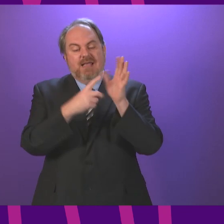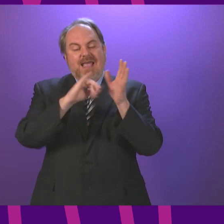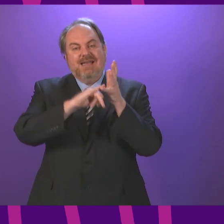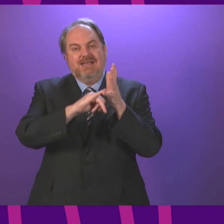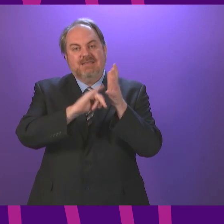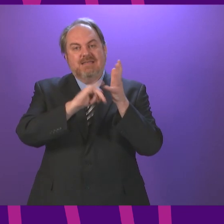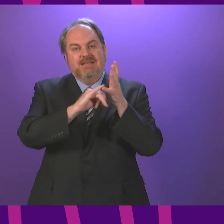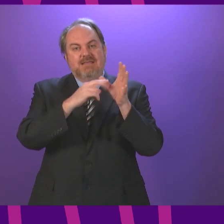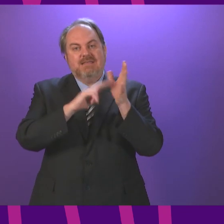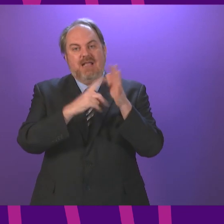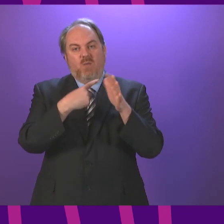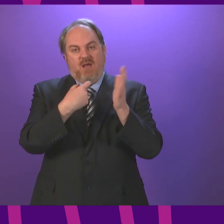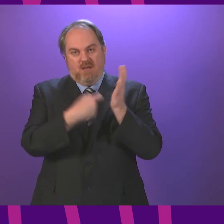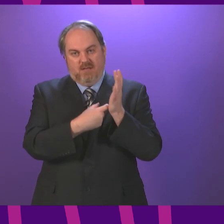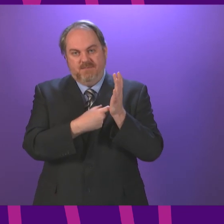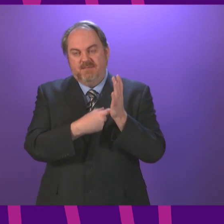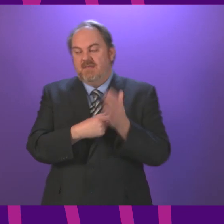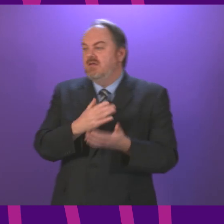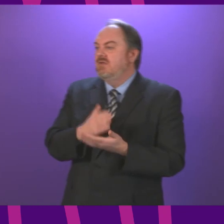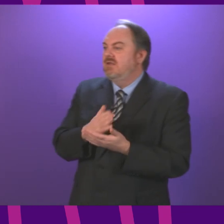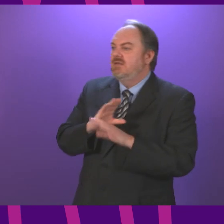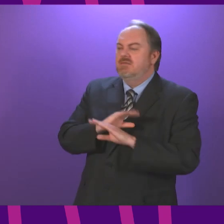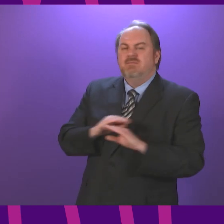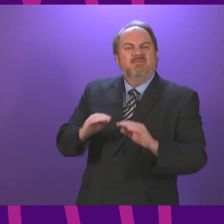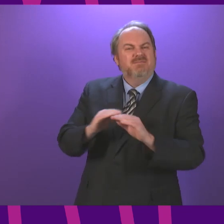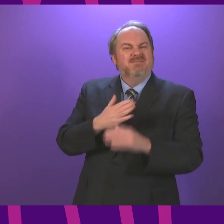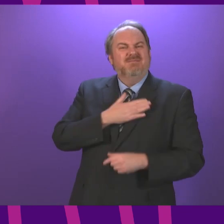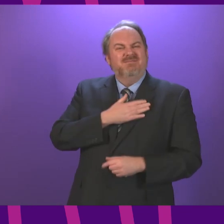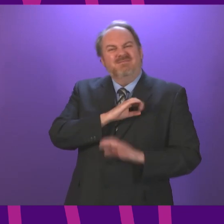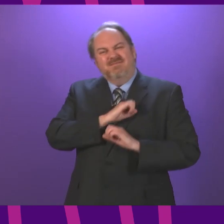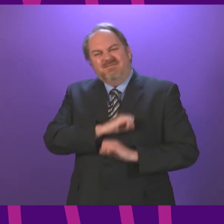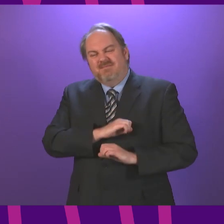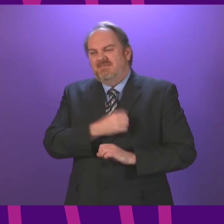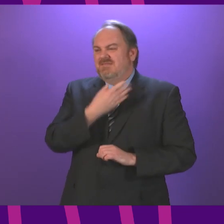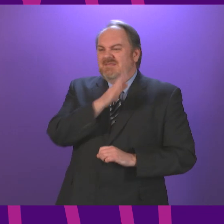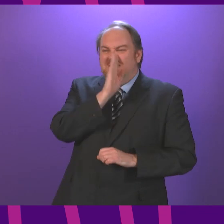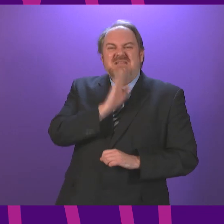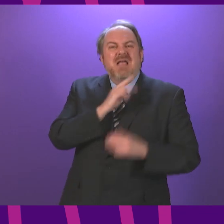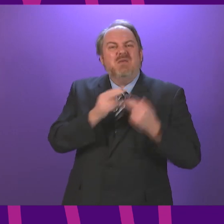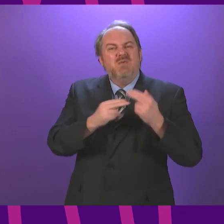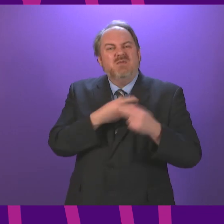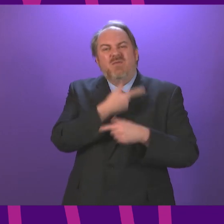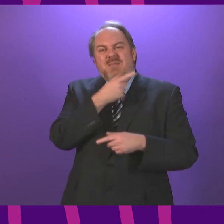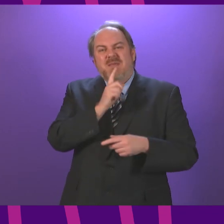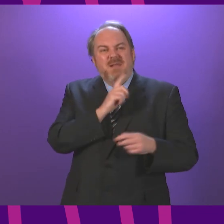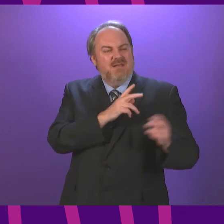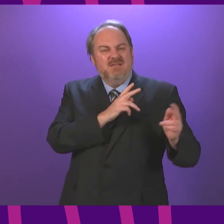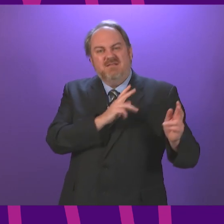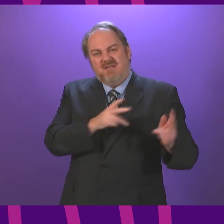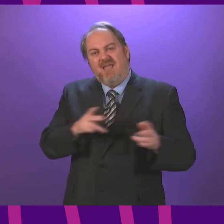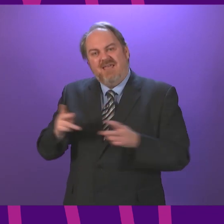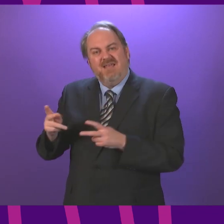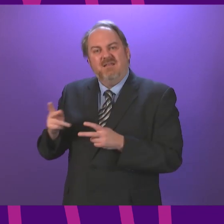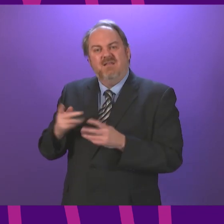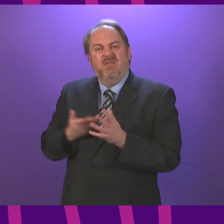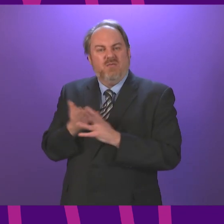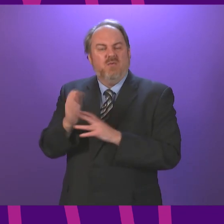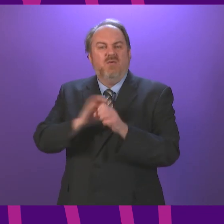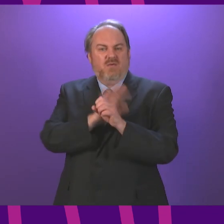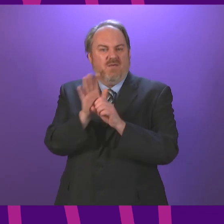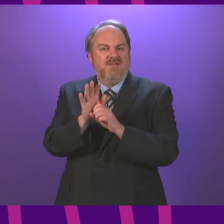Can I start by offering my condolences to all the families impacted by COVID-19 and particularly those that have lost a loved one.